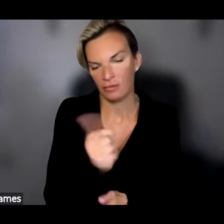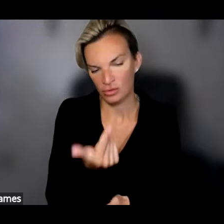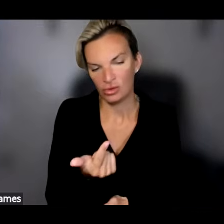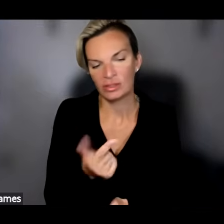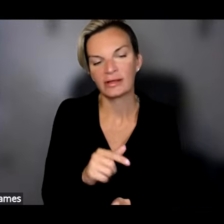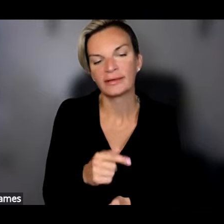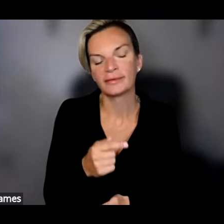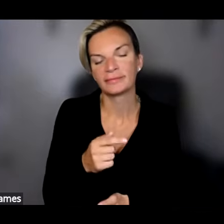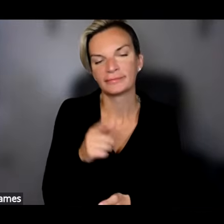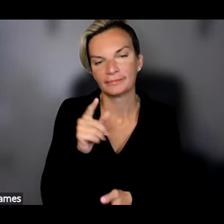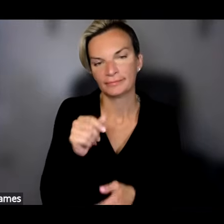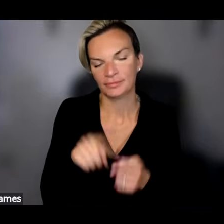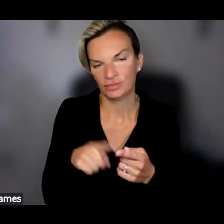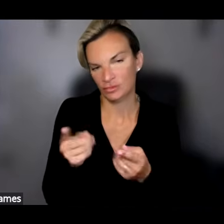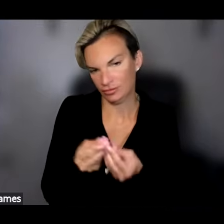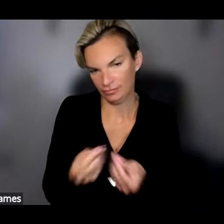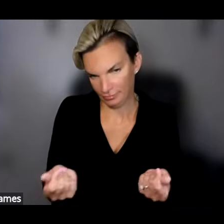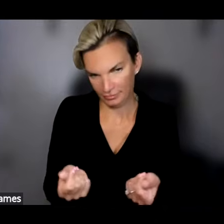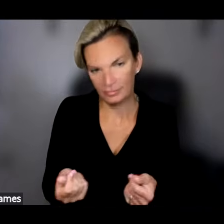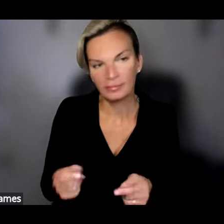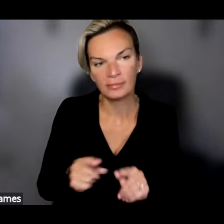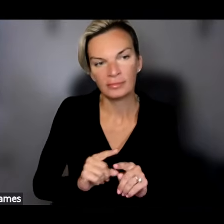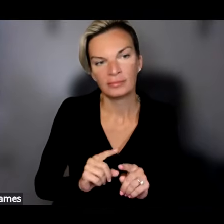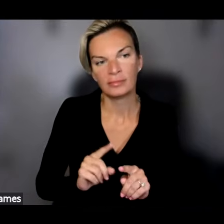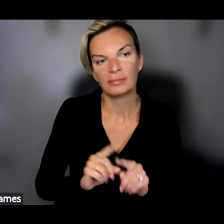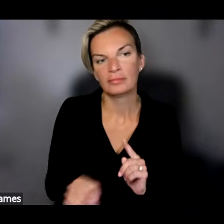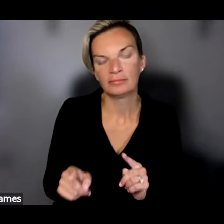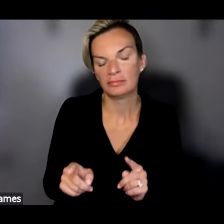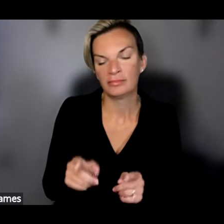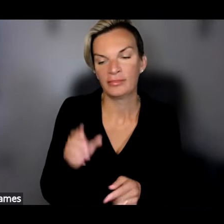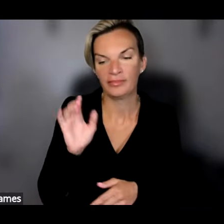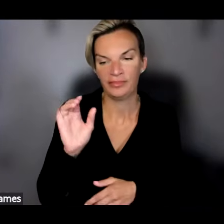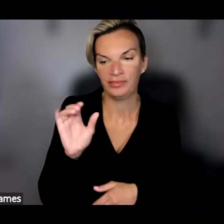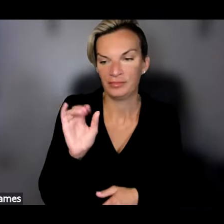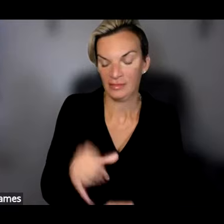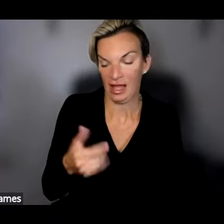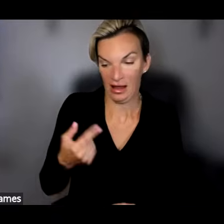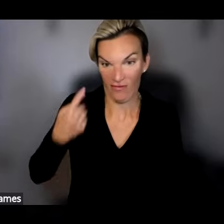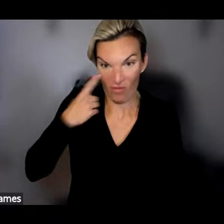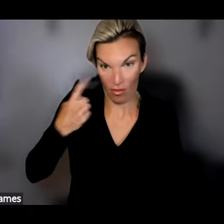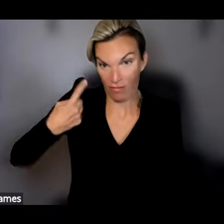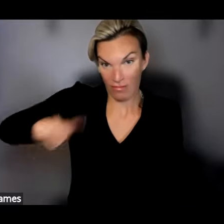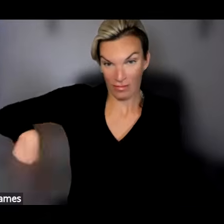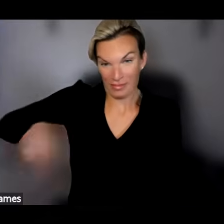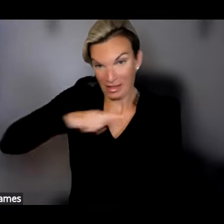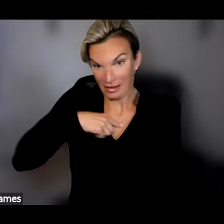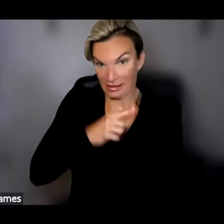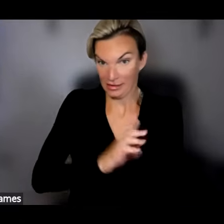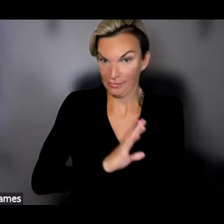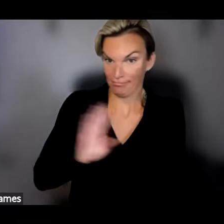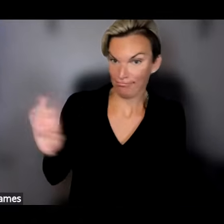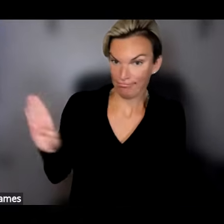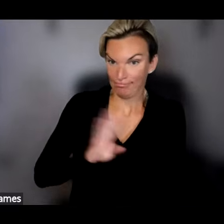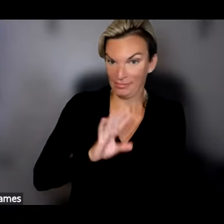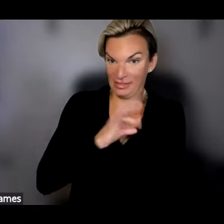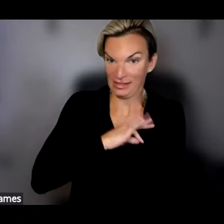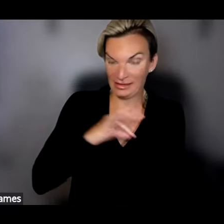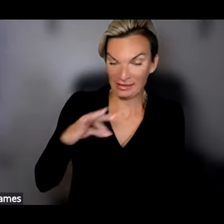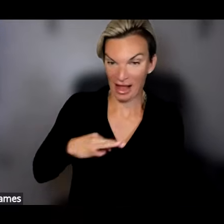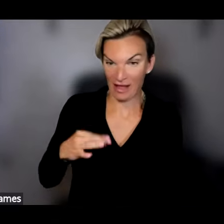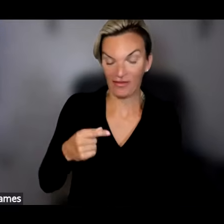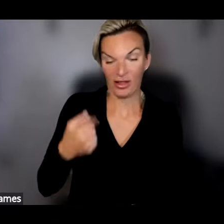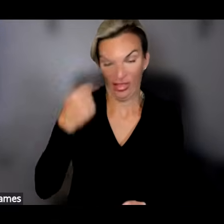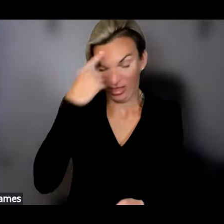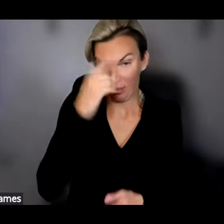here. But we're not considering the notion at the staff level of throwing out all of the candidates' circulator